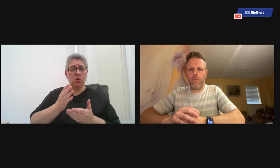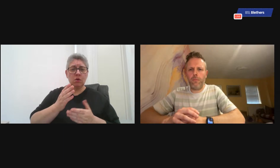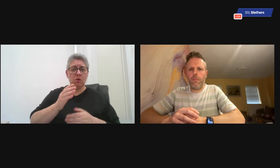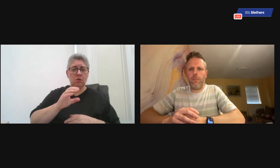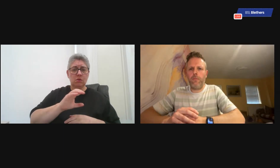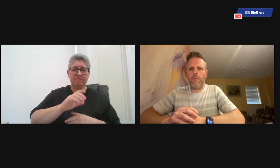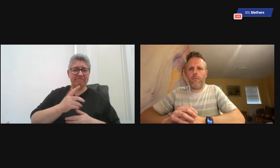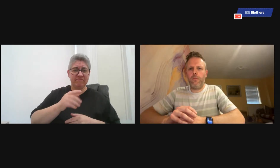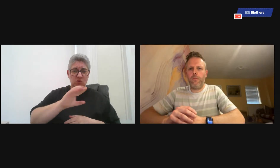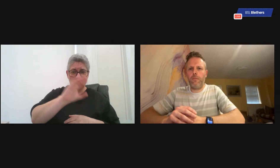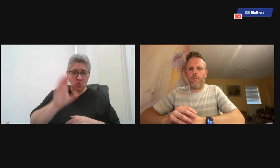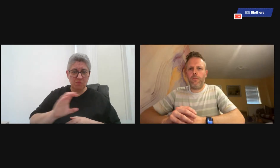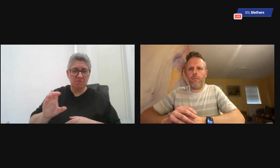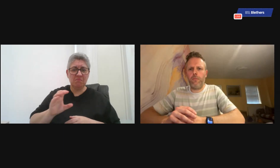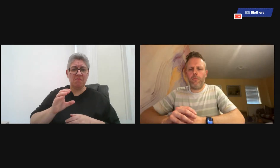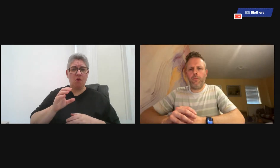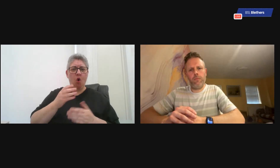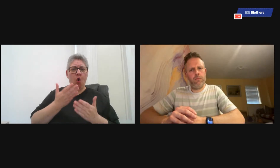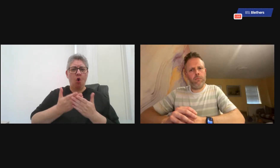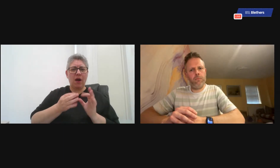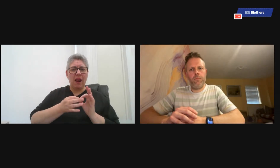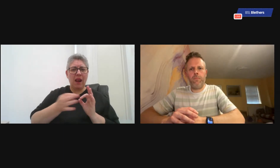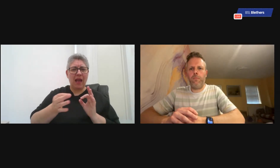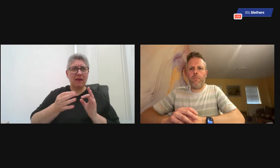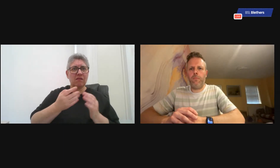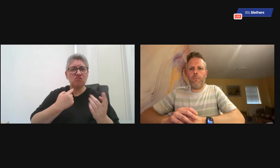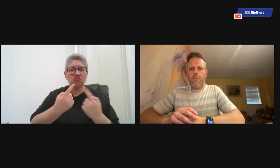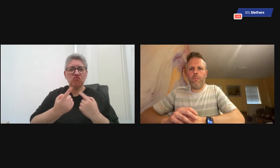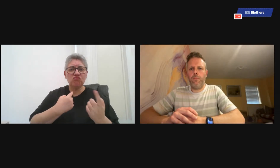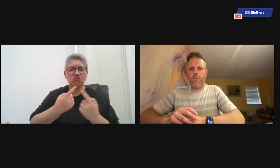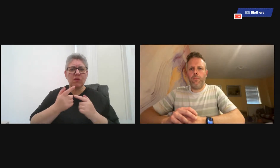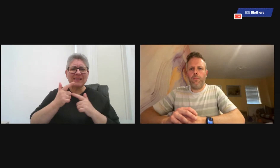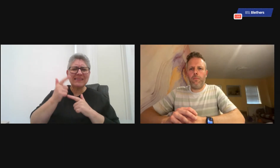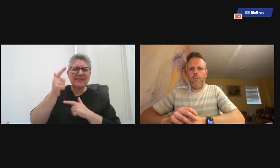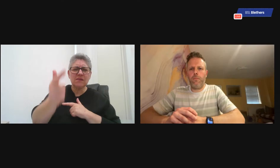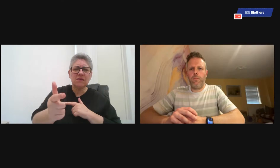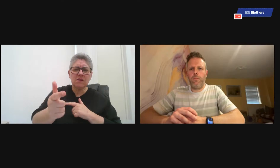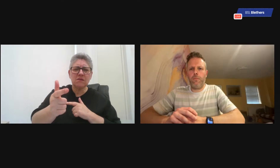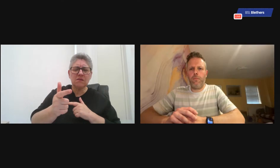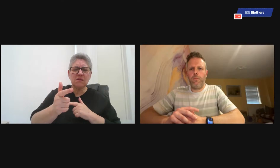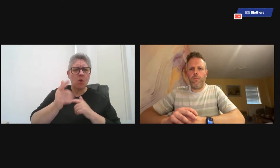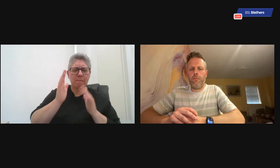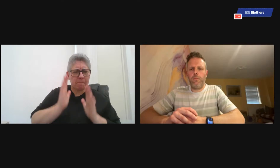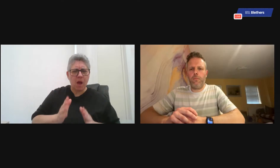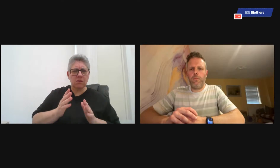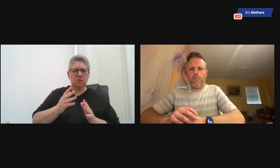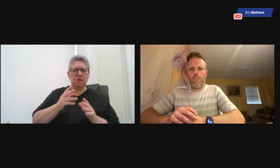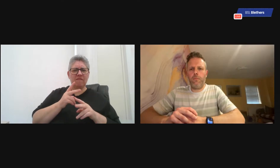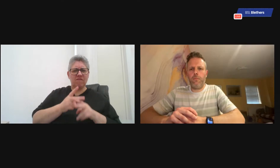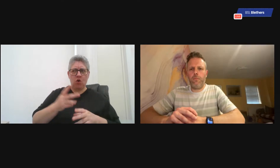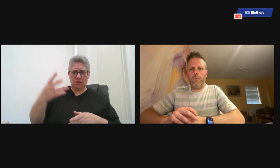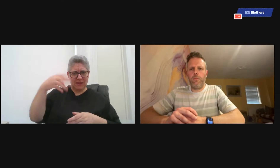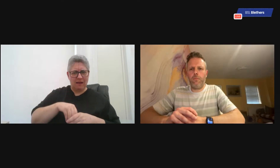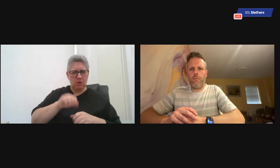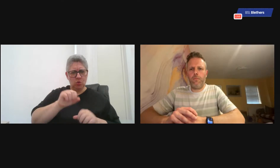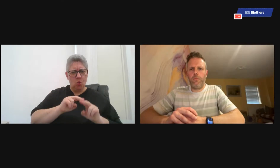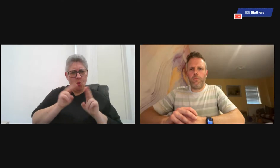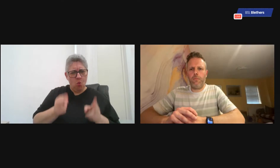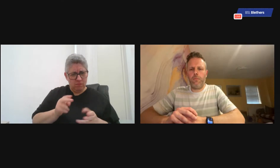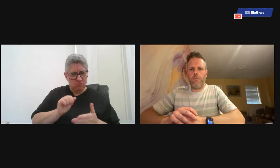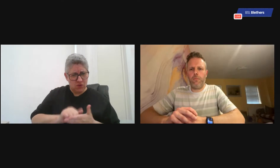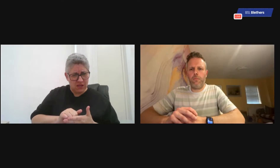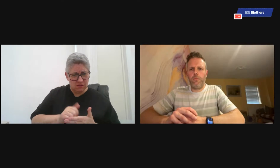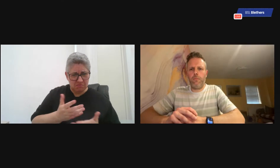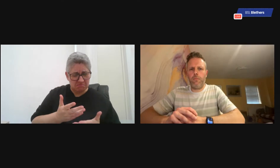we? Can you do a sort of Zoom fostering, online fostering, like at a distance fostering,